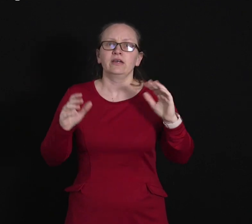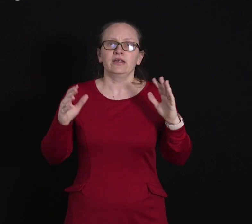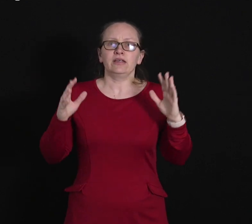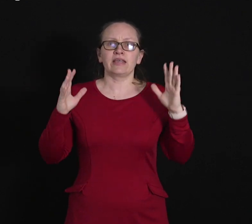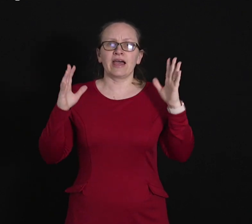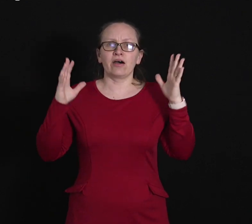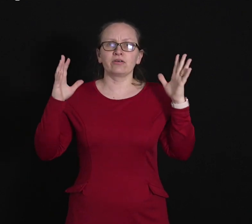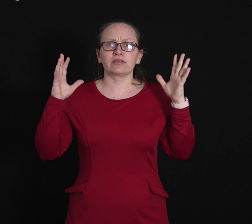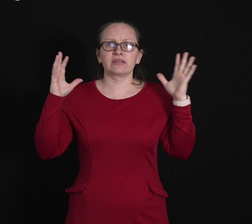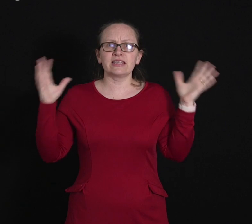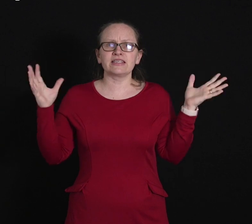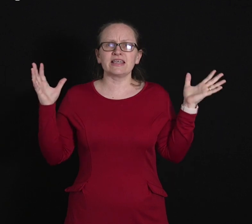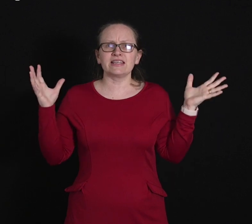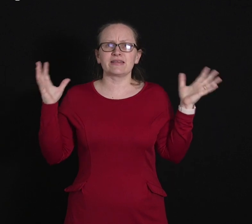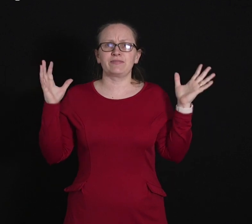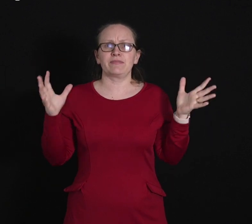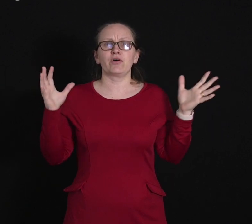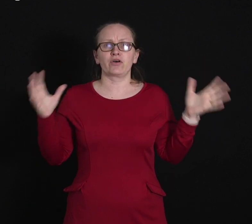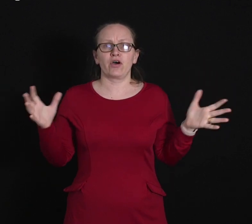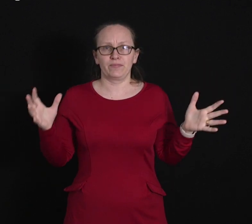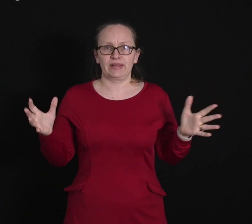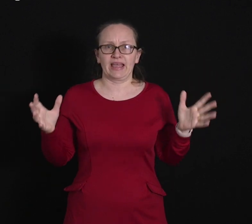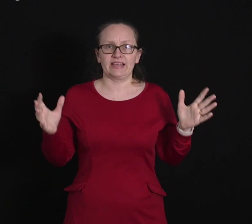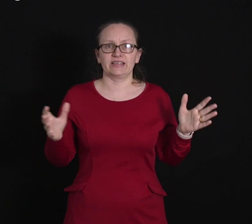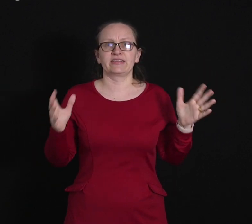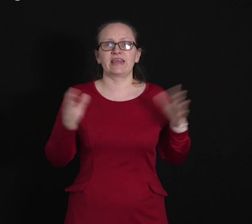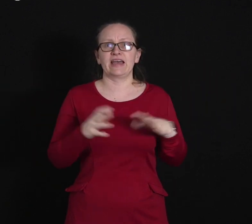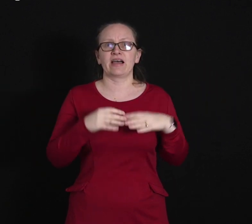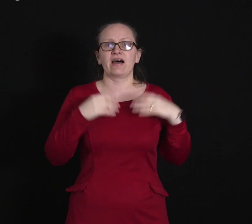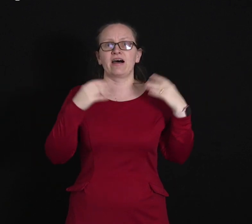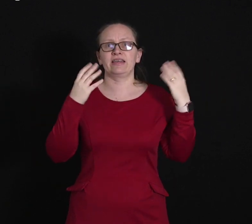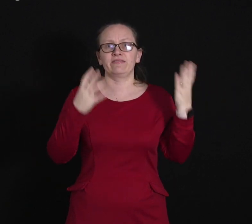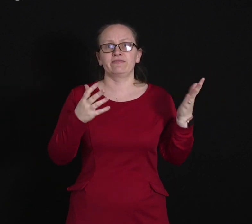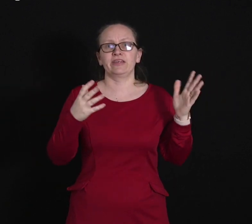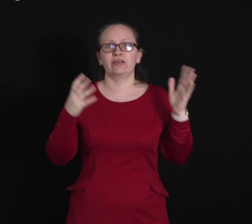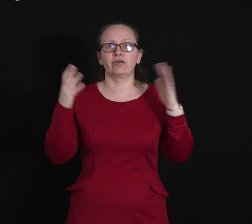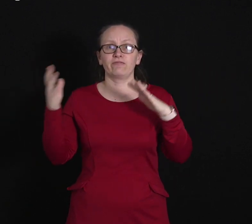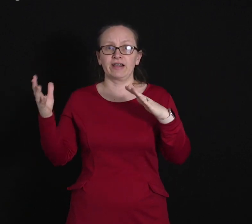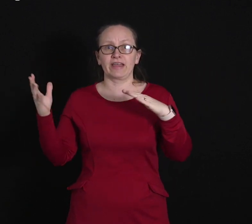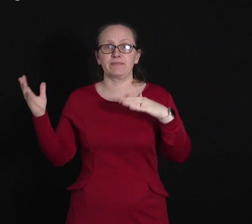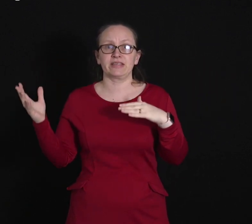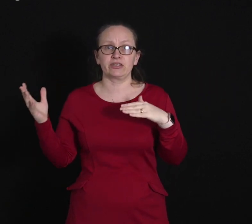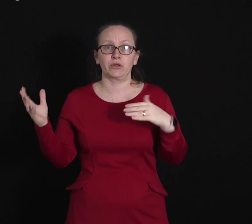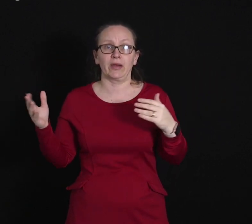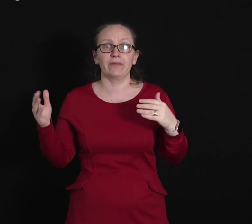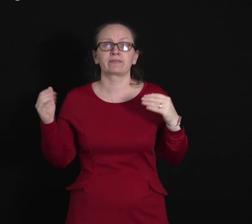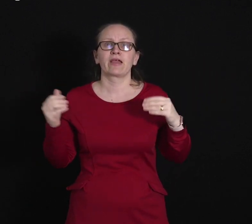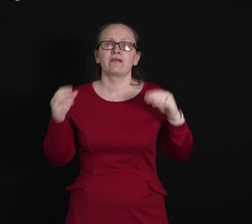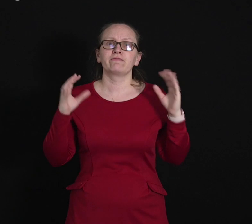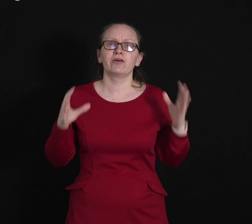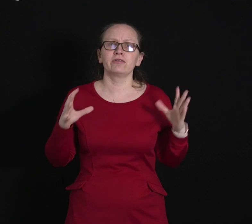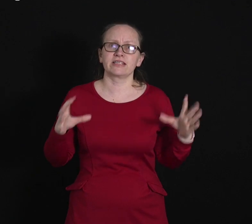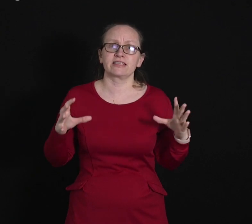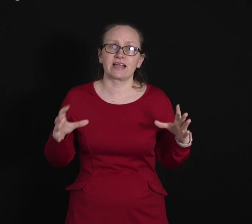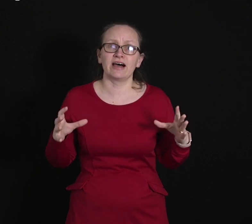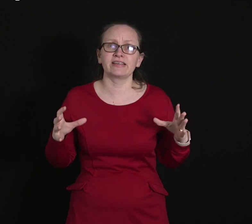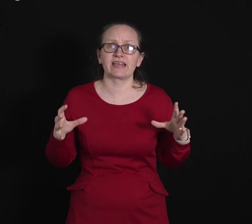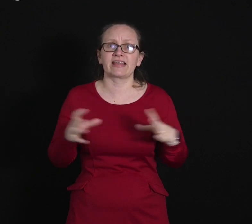Now this is a bit more complicated than our infinite or finite potential well. For a start an